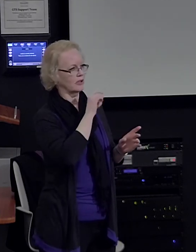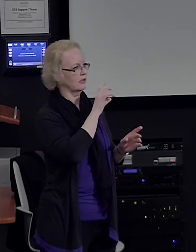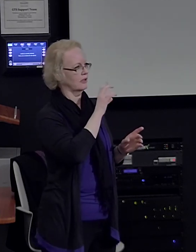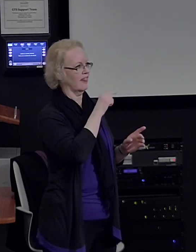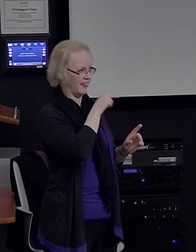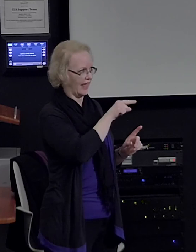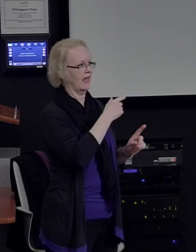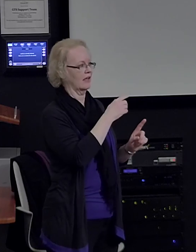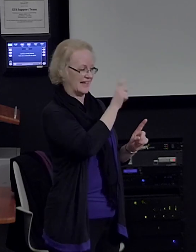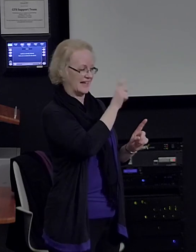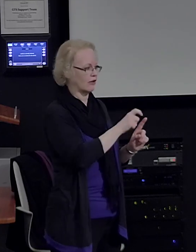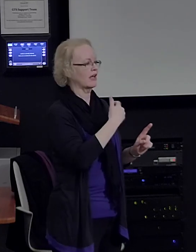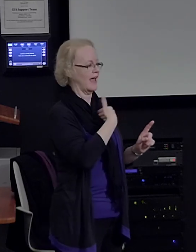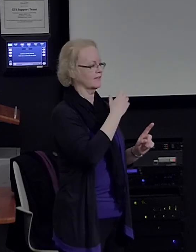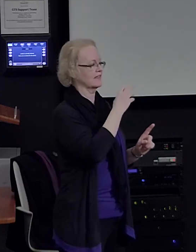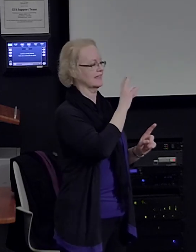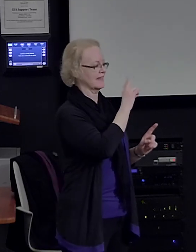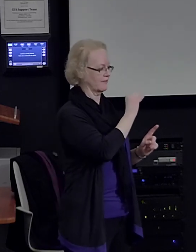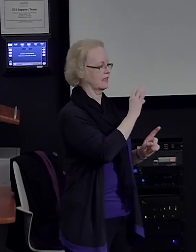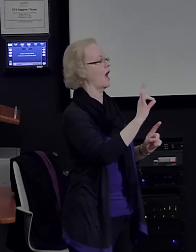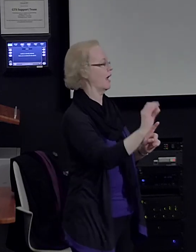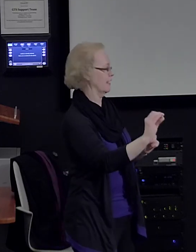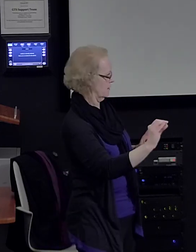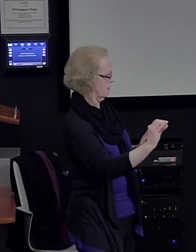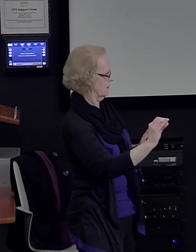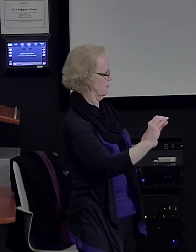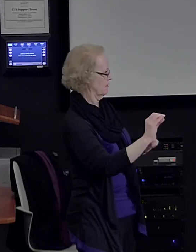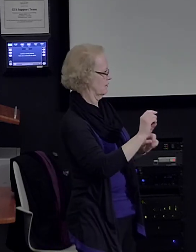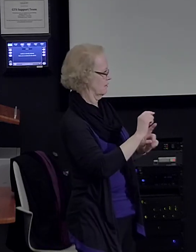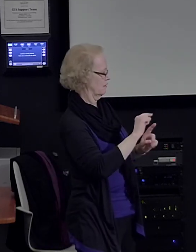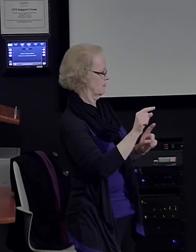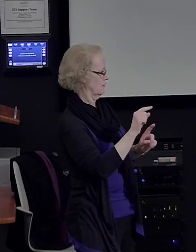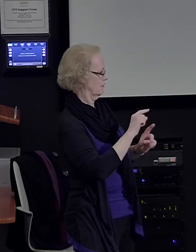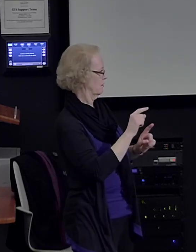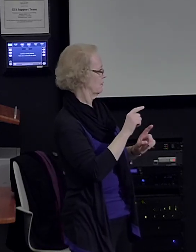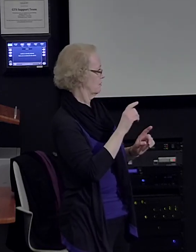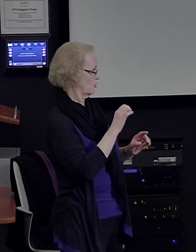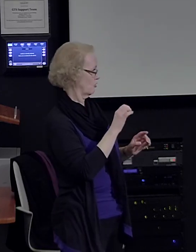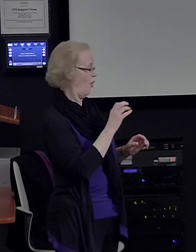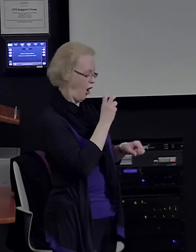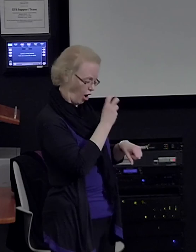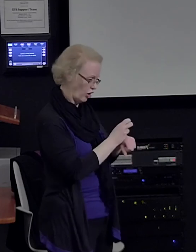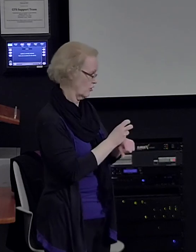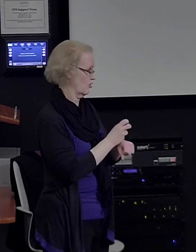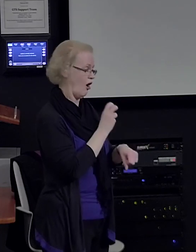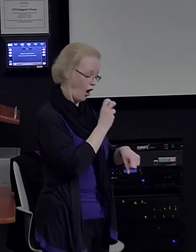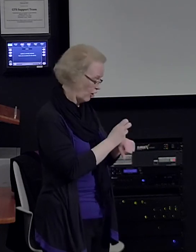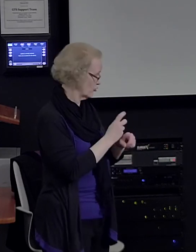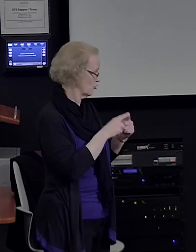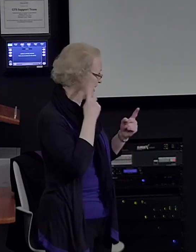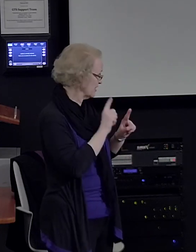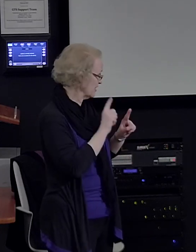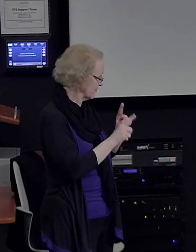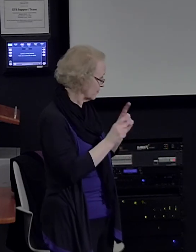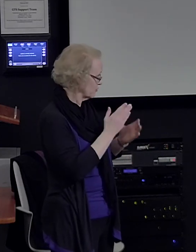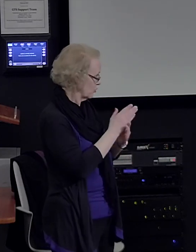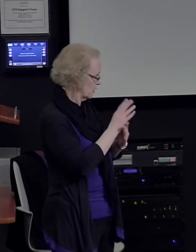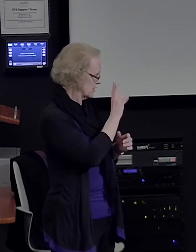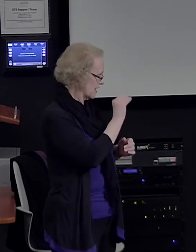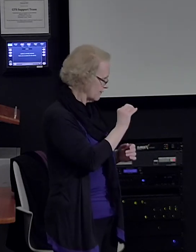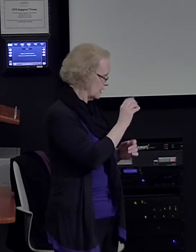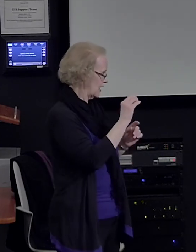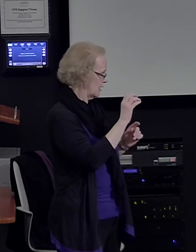90 so that's that's hard hard to hear the difference between the to